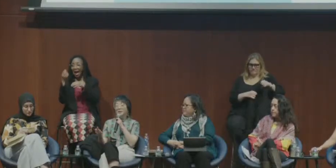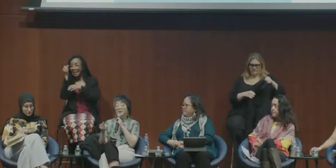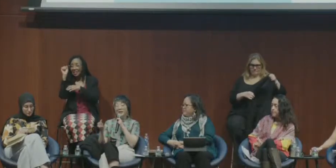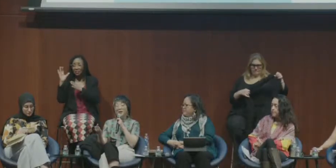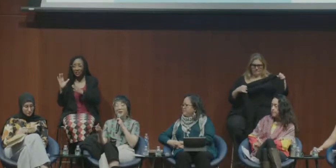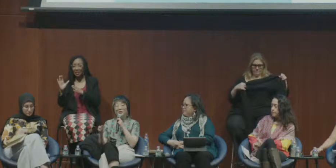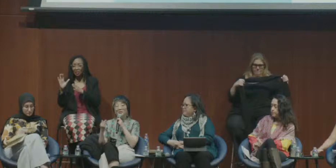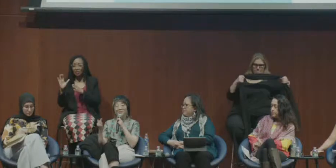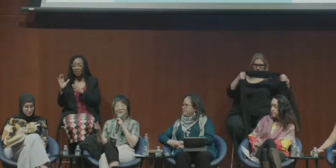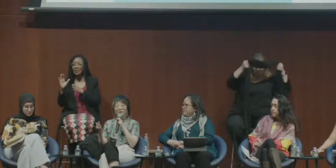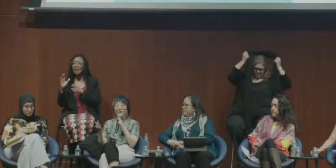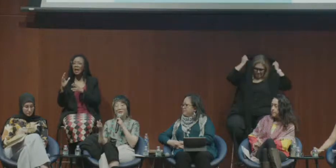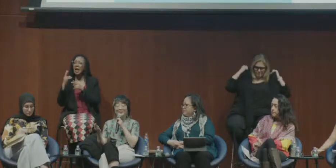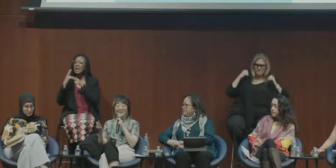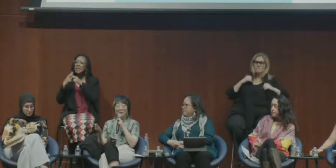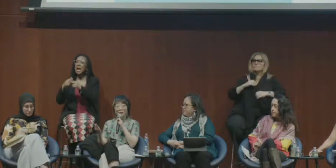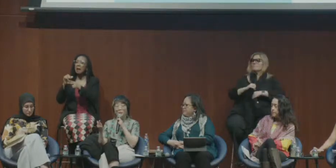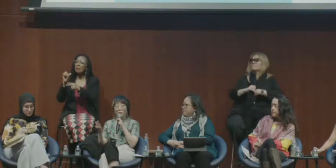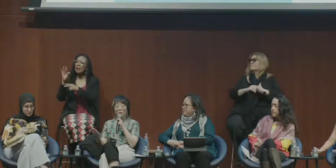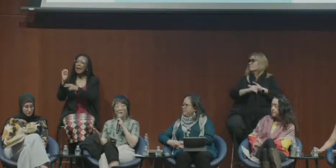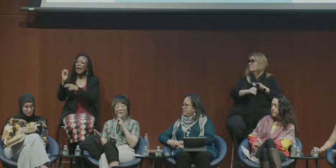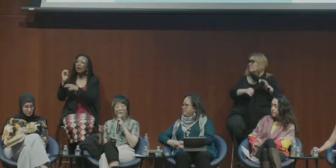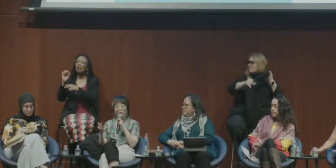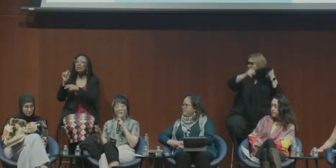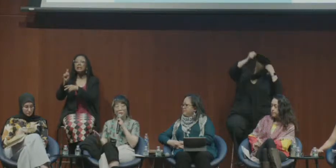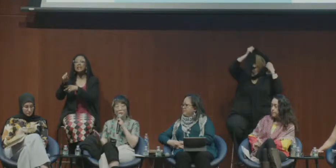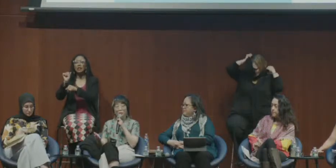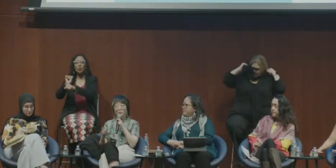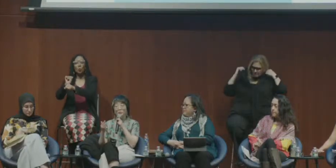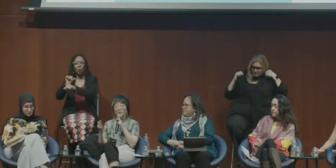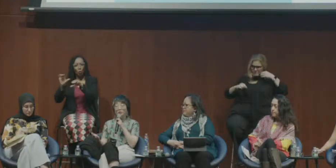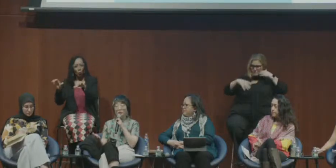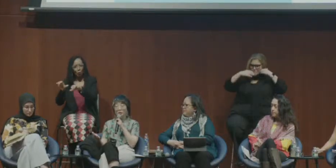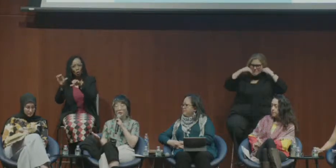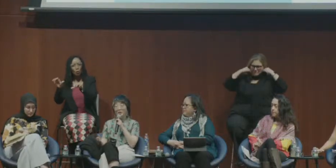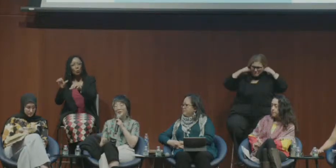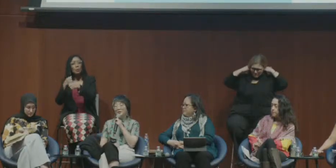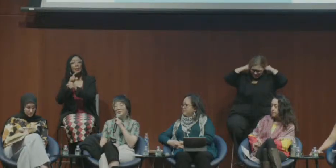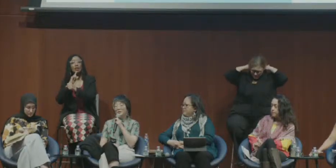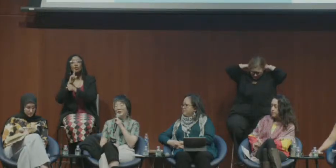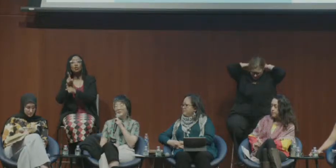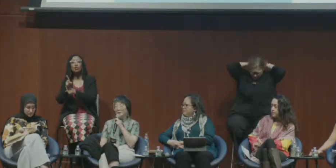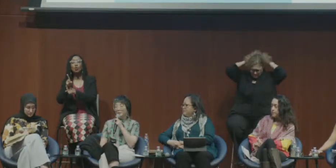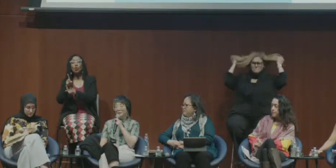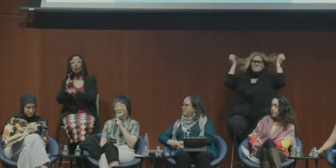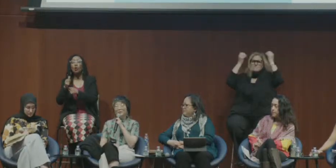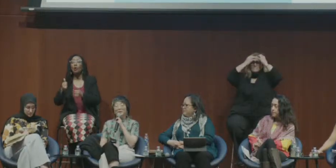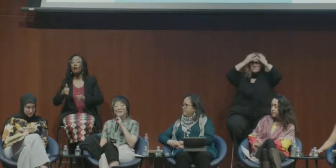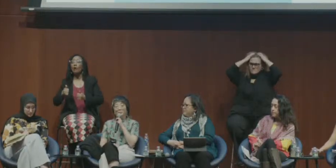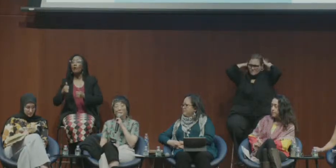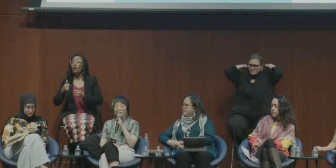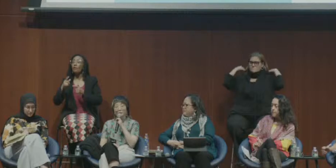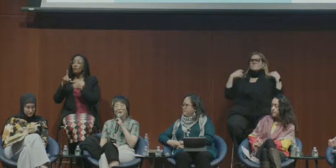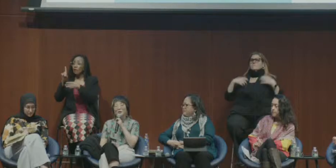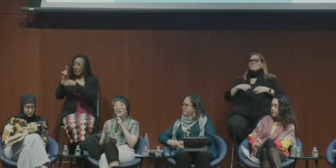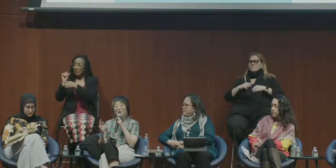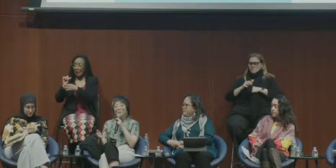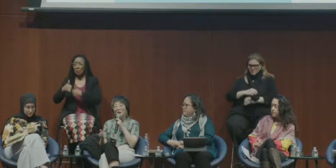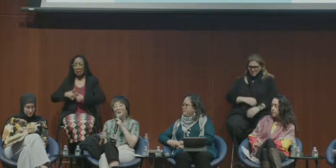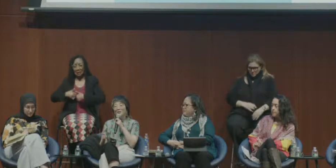named care as the very necessary work that we do to ensure the survival of our